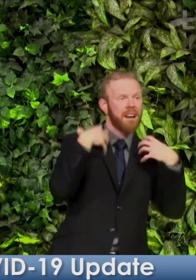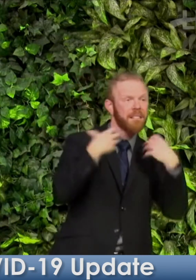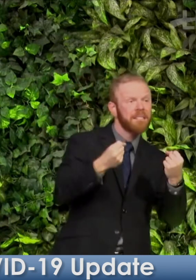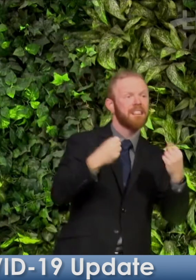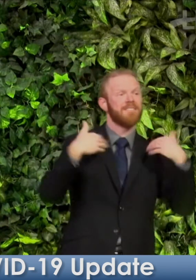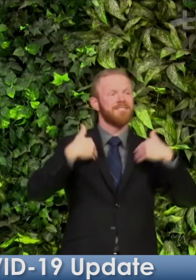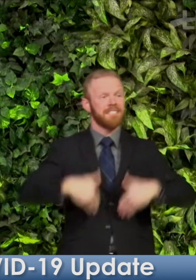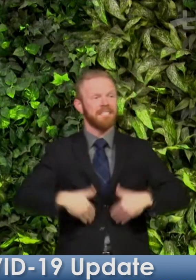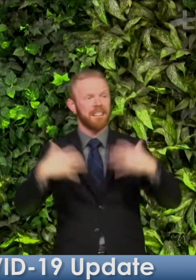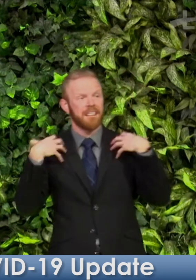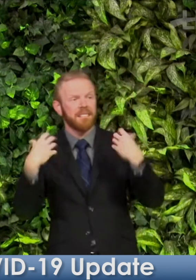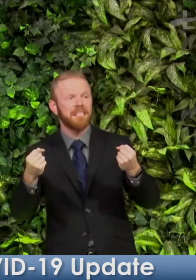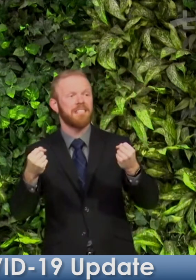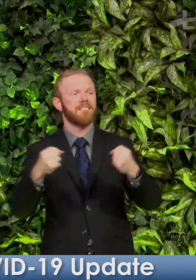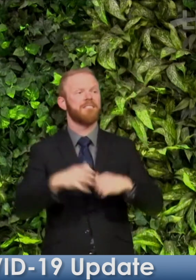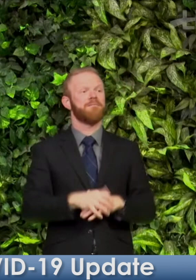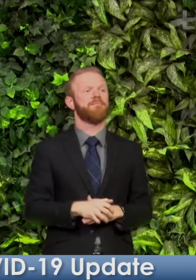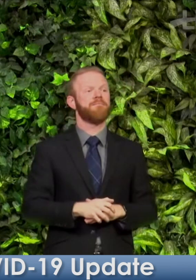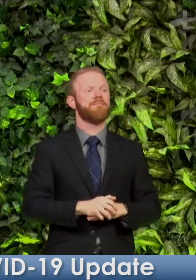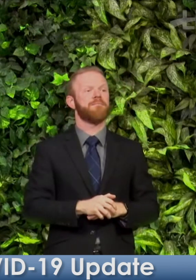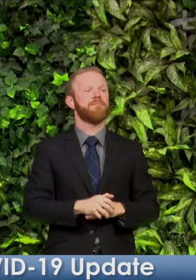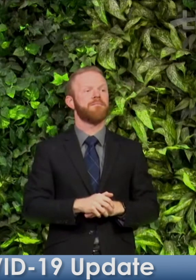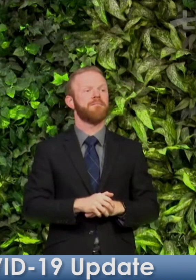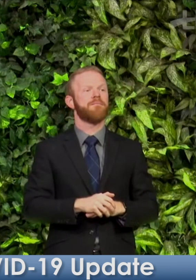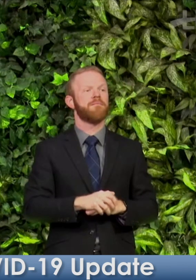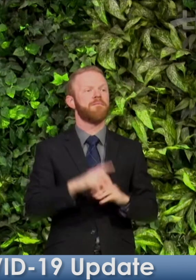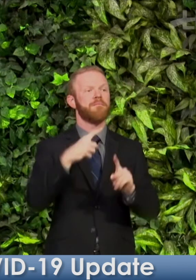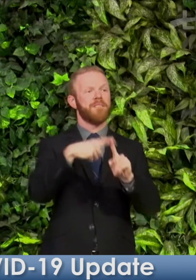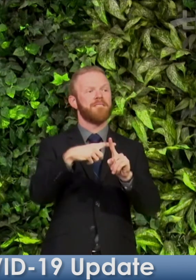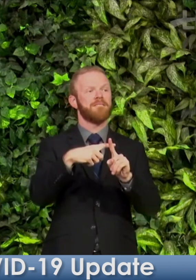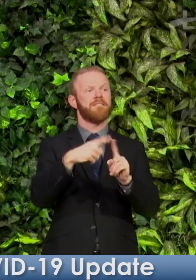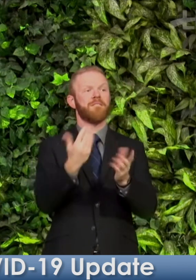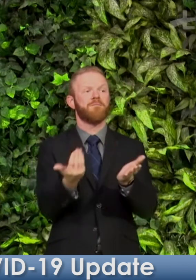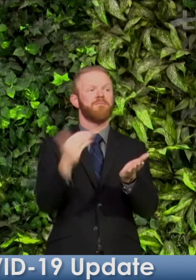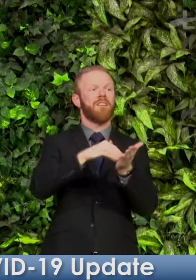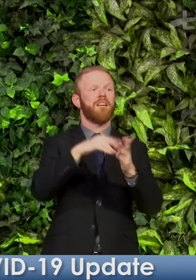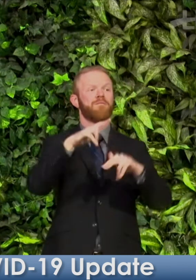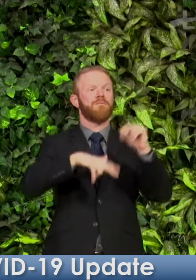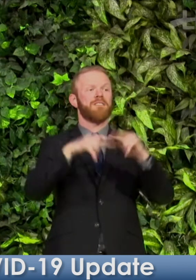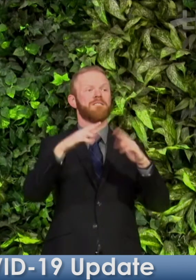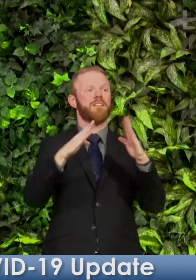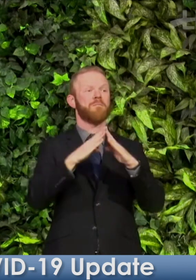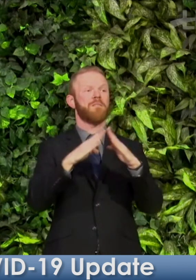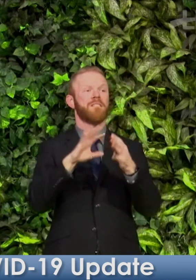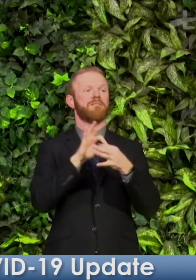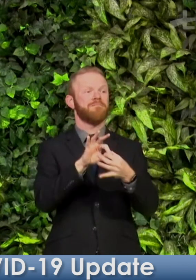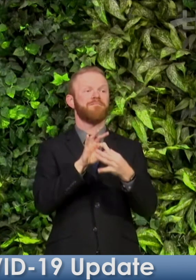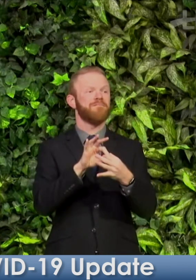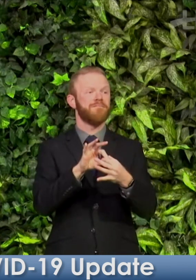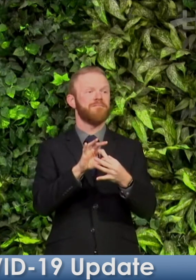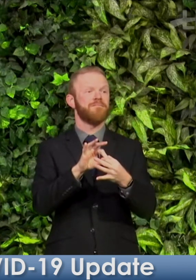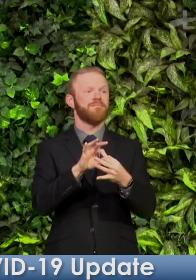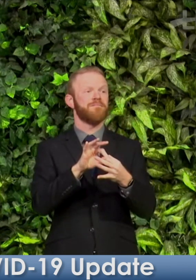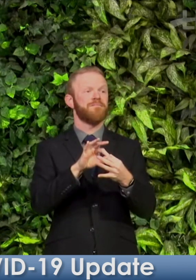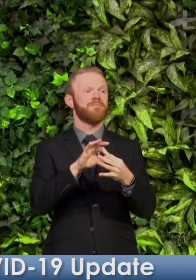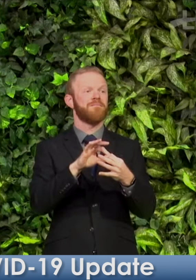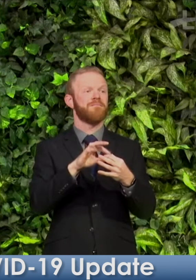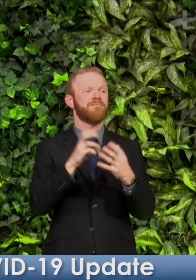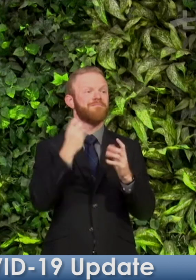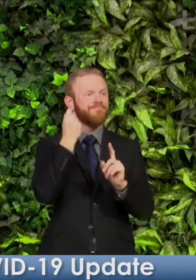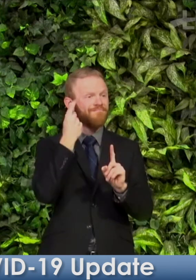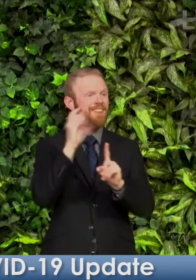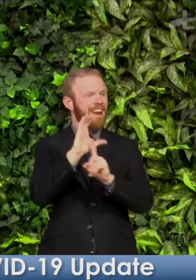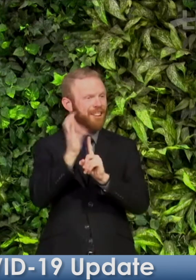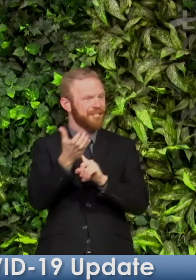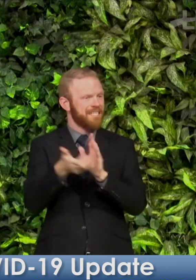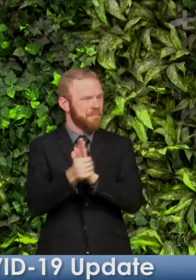to true community-based, culturally competent healthcare delivery in this state. But I think your